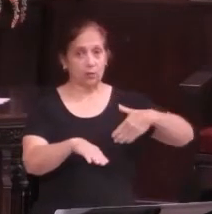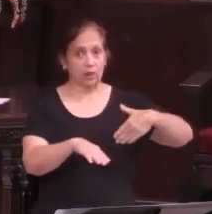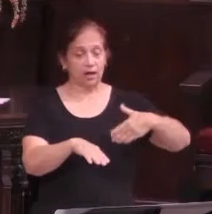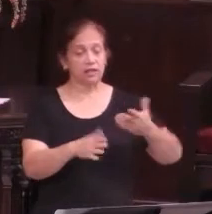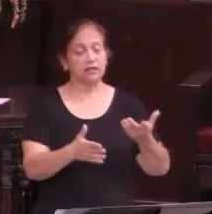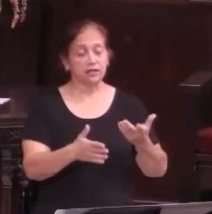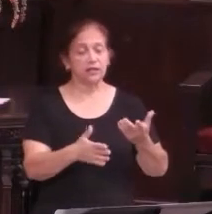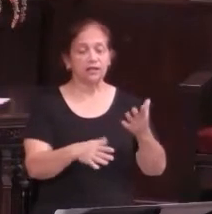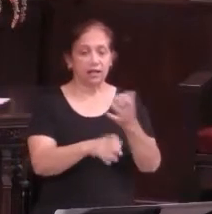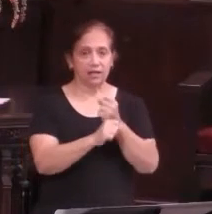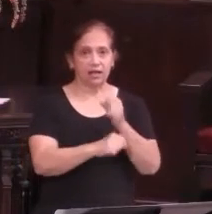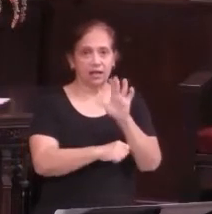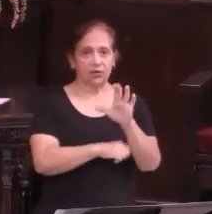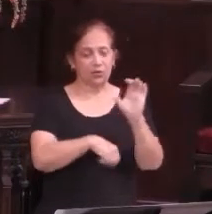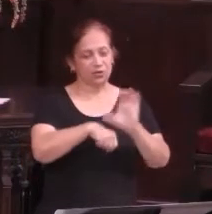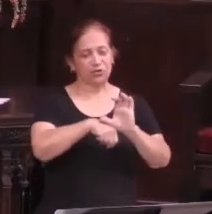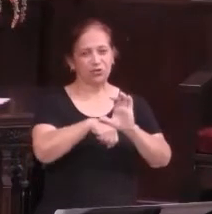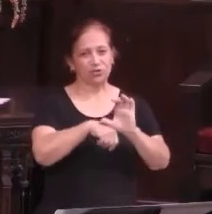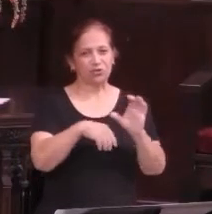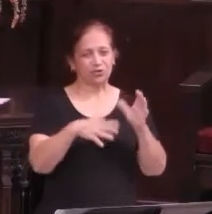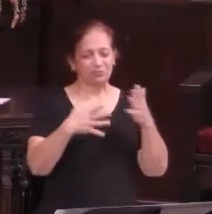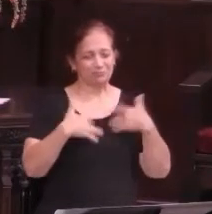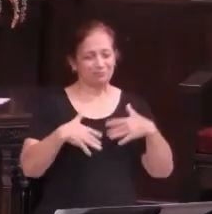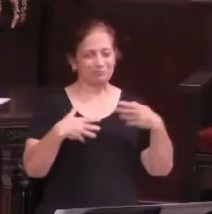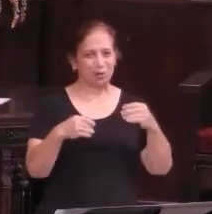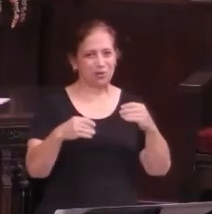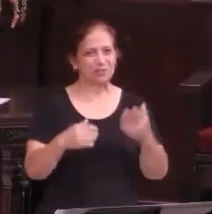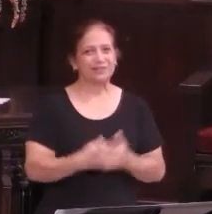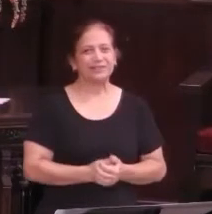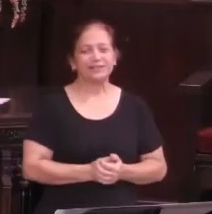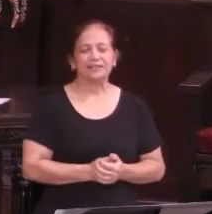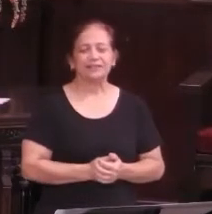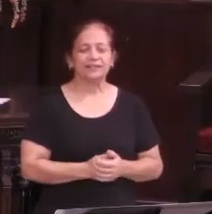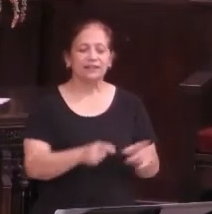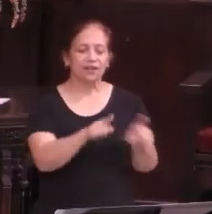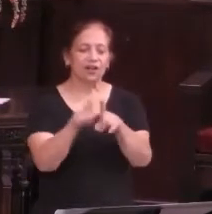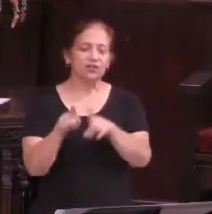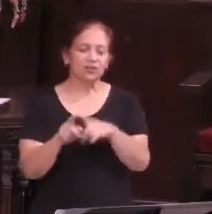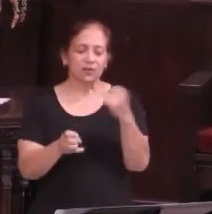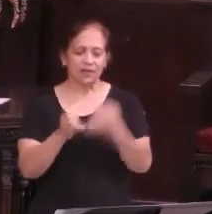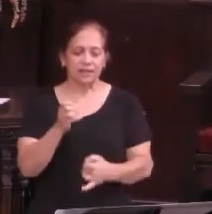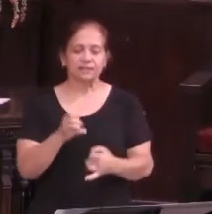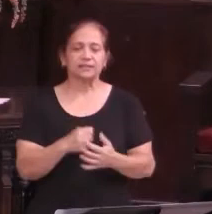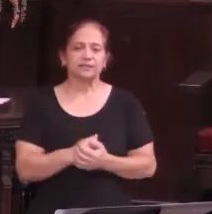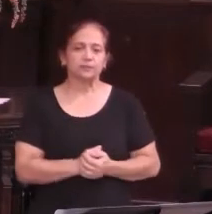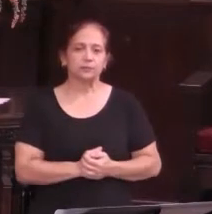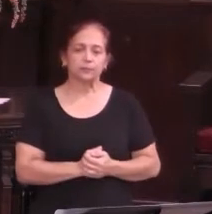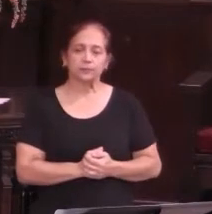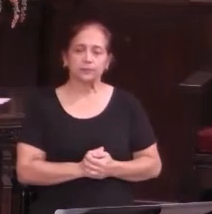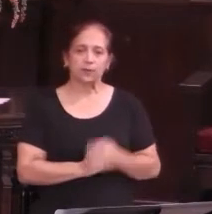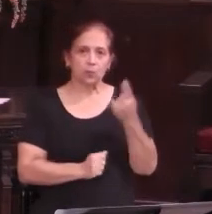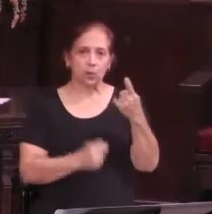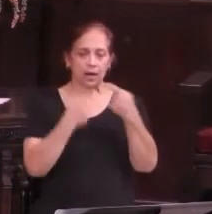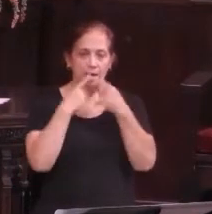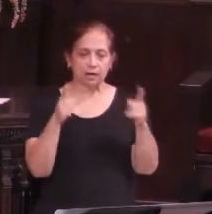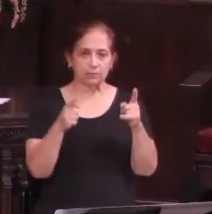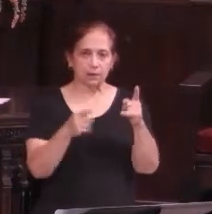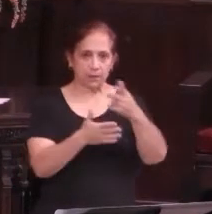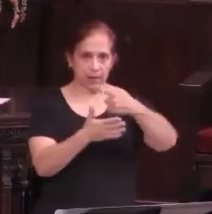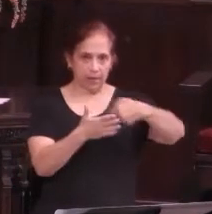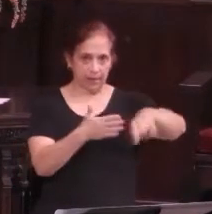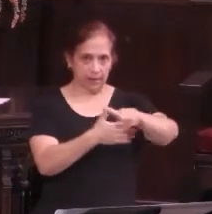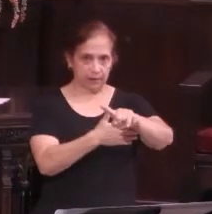and get your church merch. And last but not least, I want to just make an announcement about